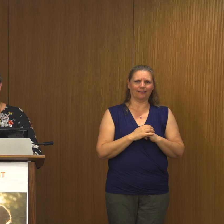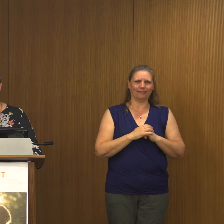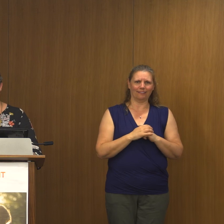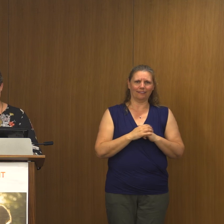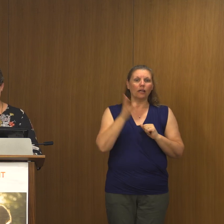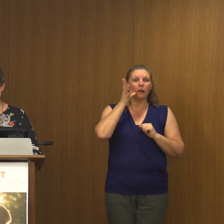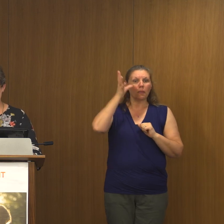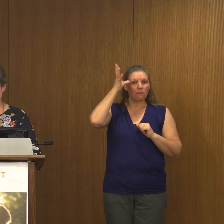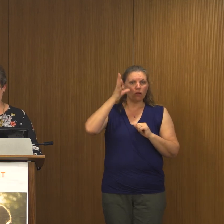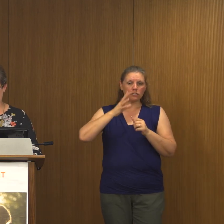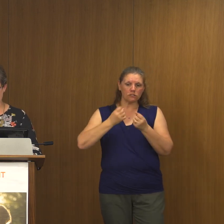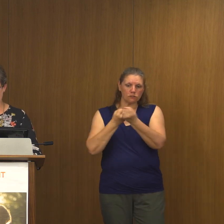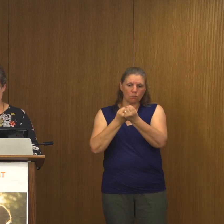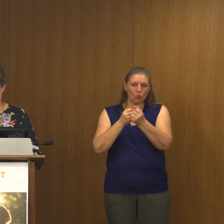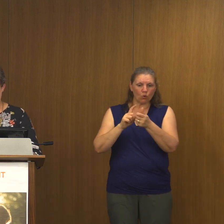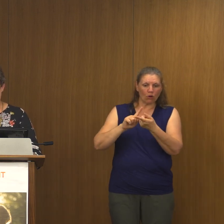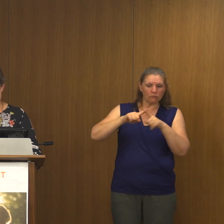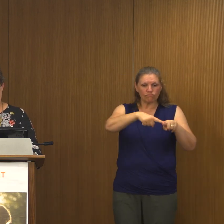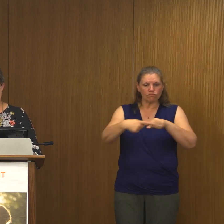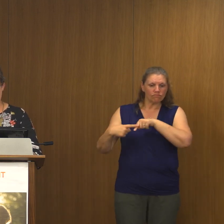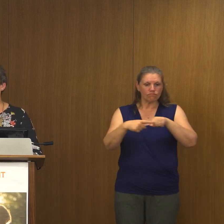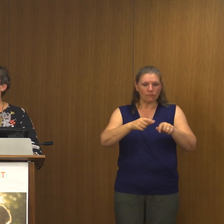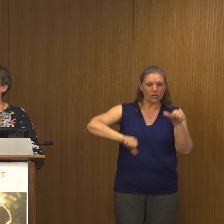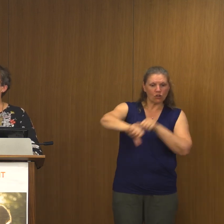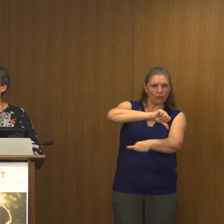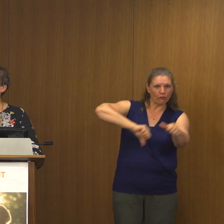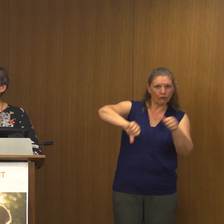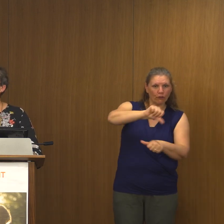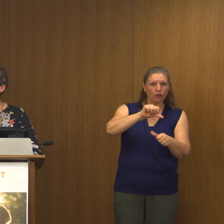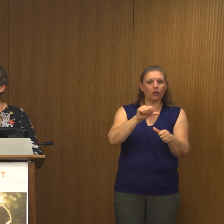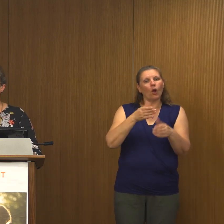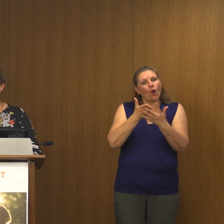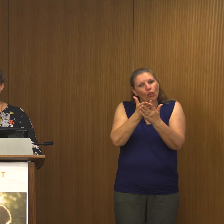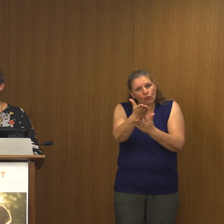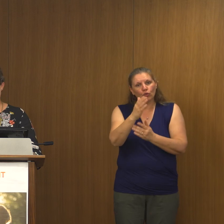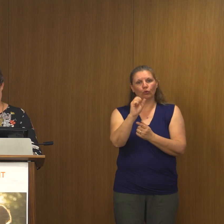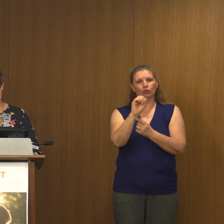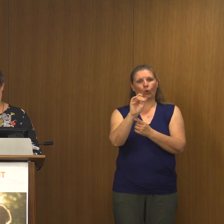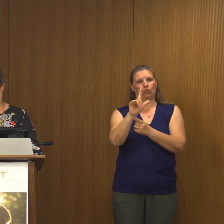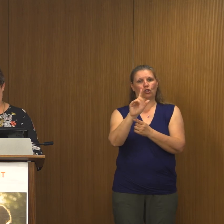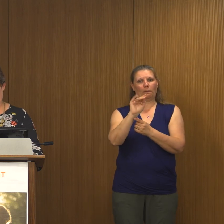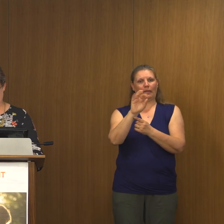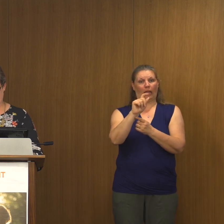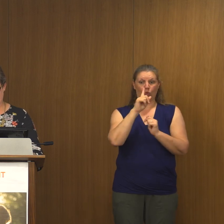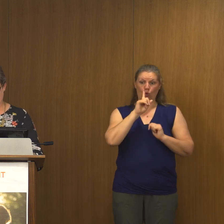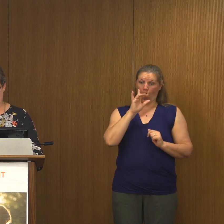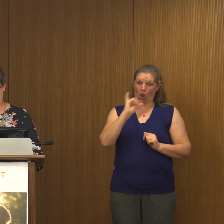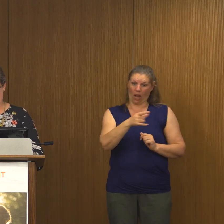system navigation, on social media, that in a way makes them as though they are well-studied social workers for one